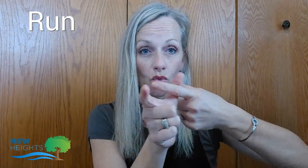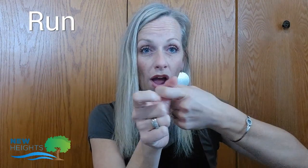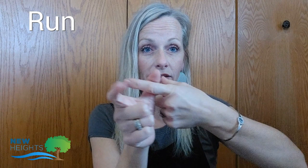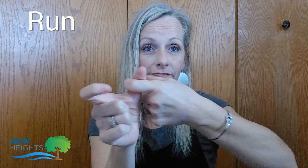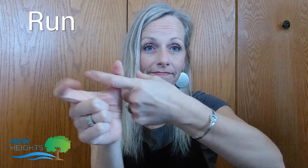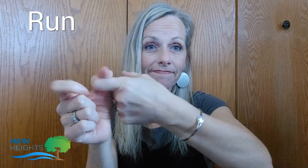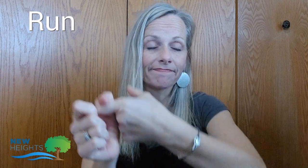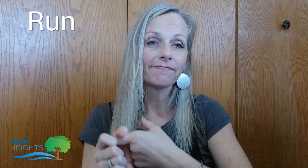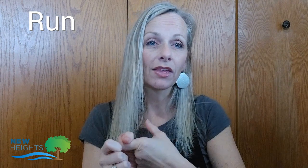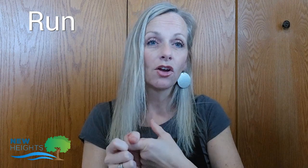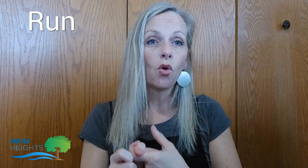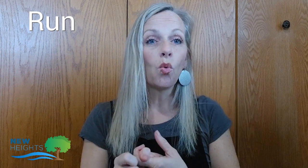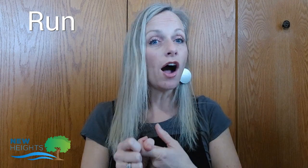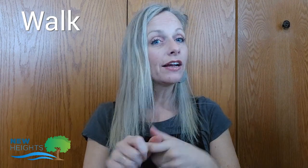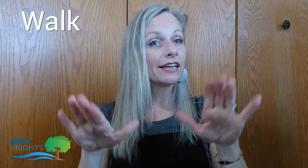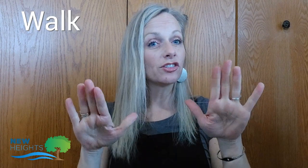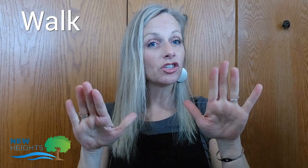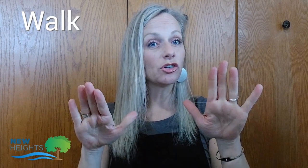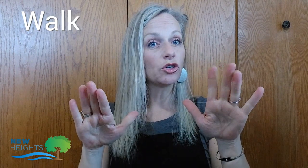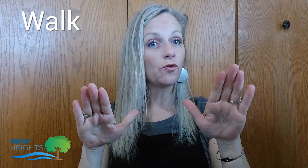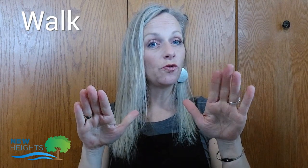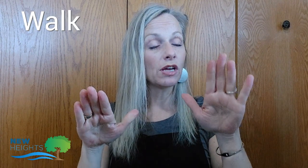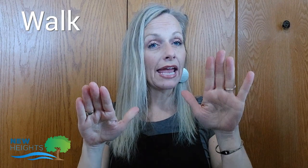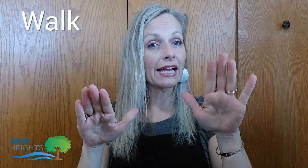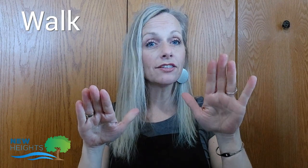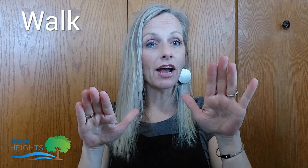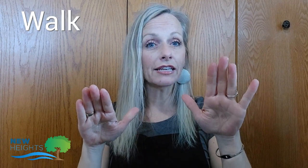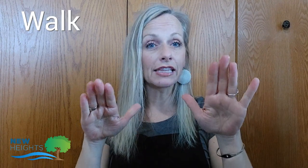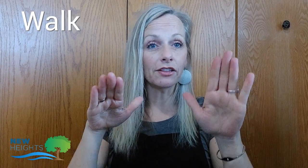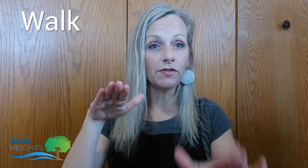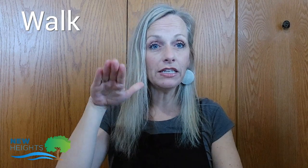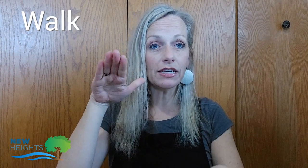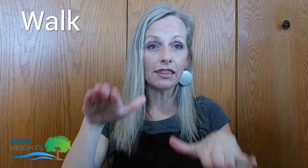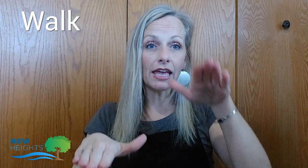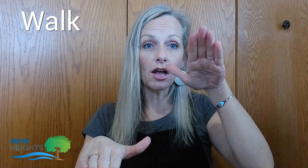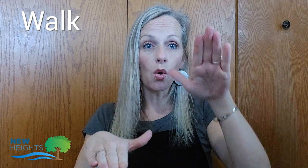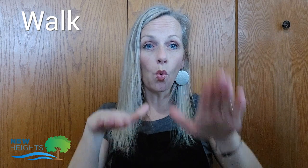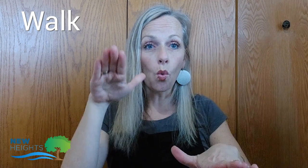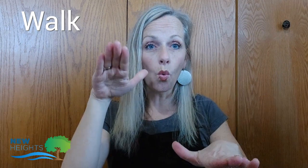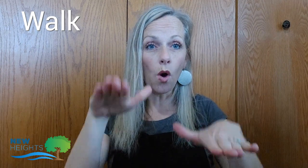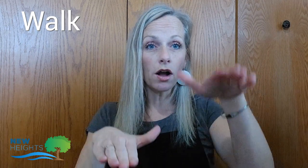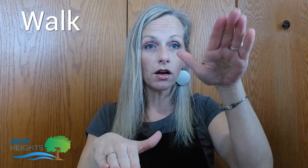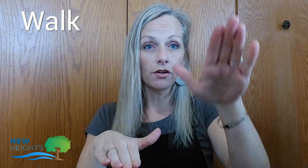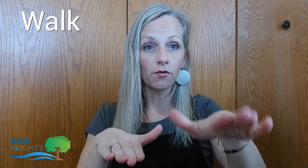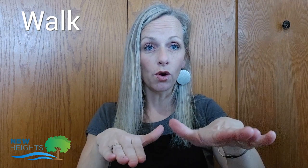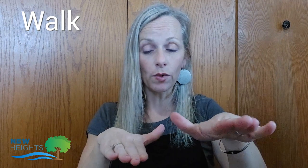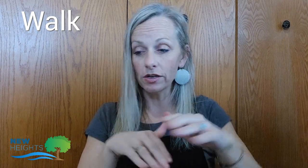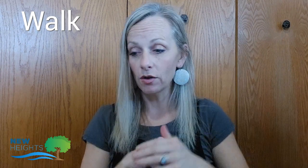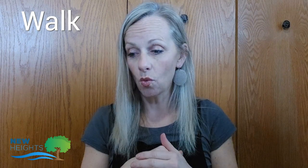Run. Walk is just your two hands are acting like the feet and they walk forward.